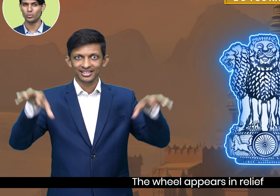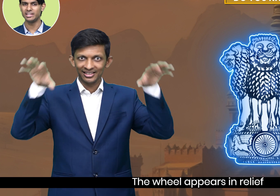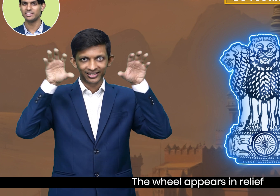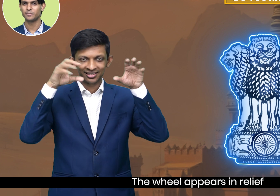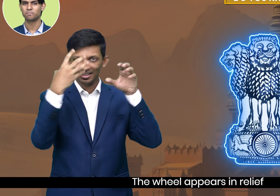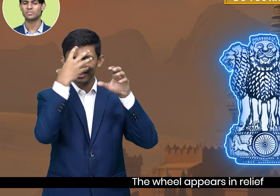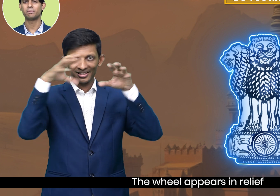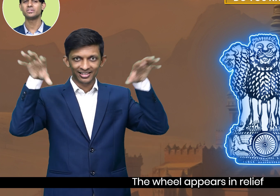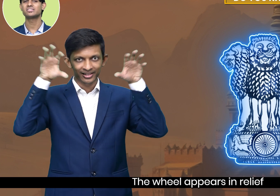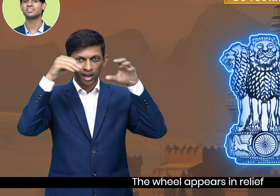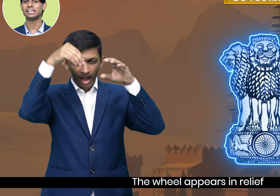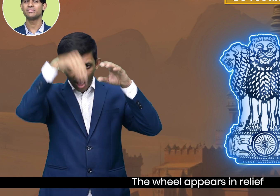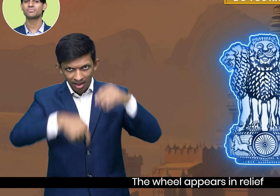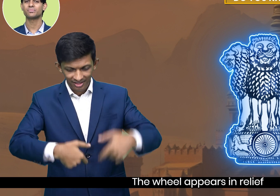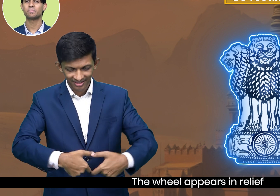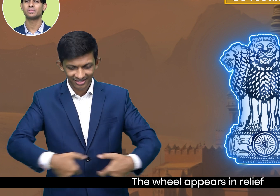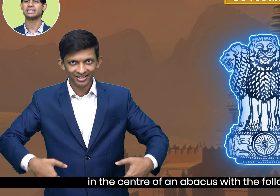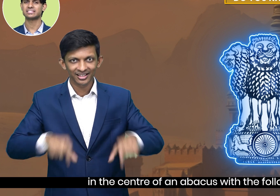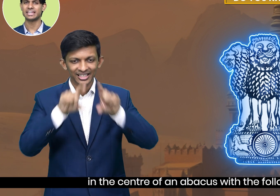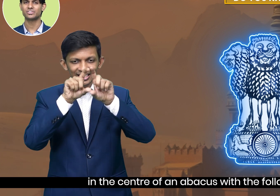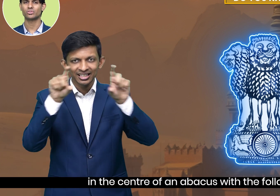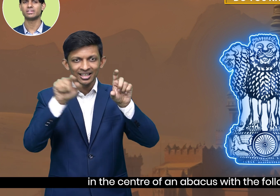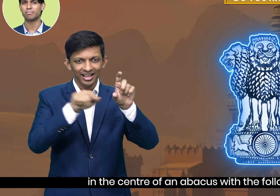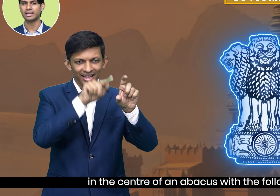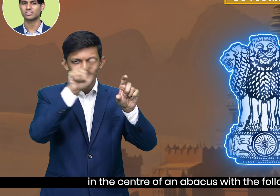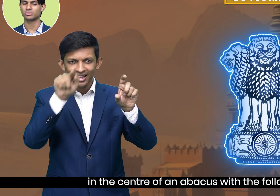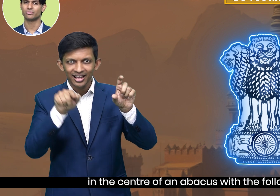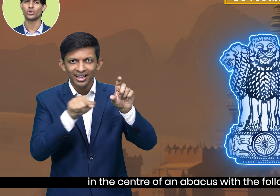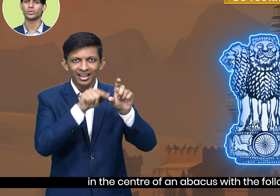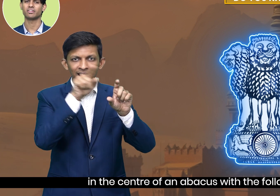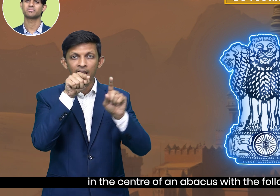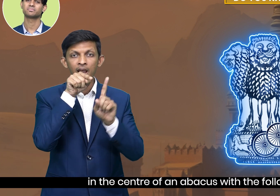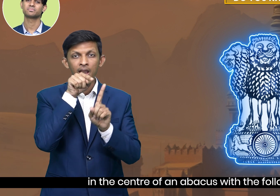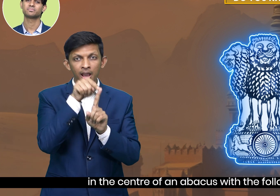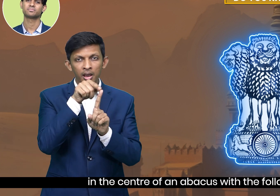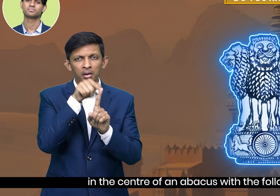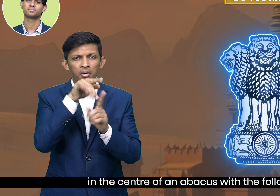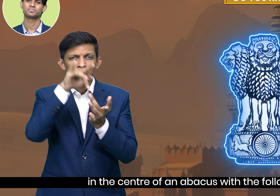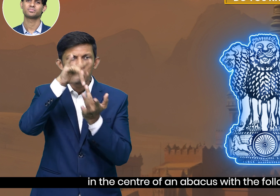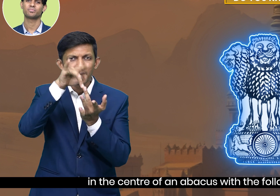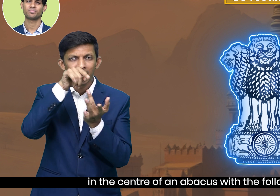The wheel appears in relief in the center of an abacus with the following: